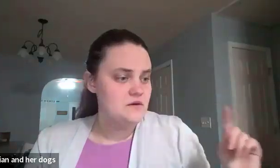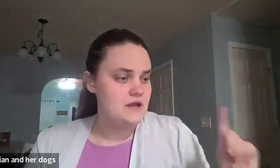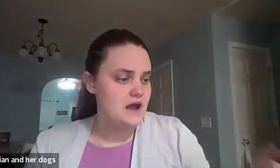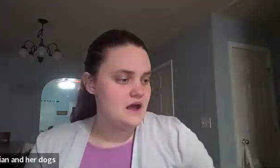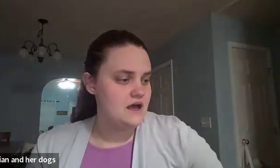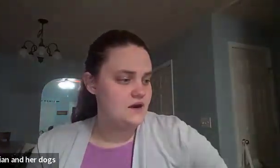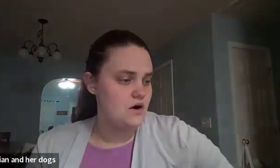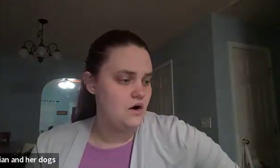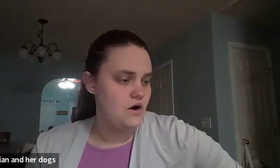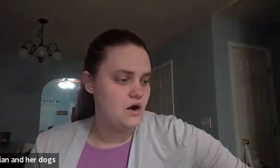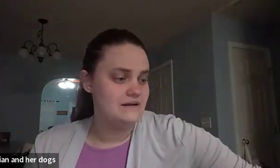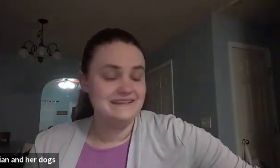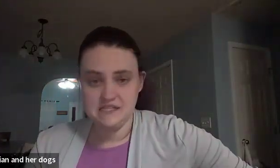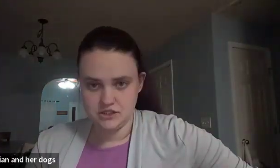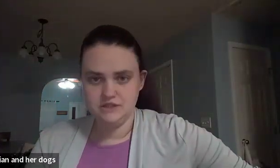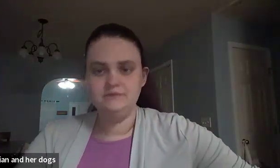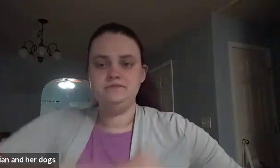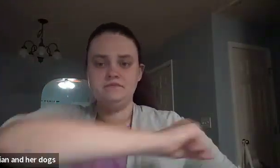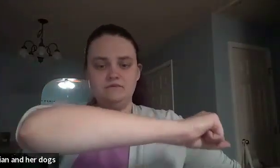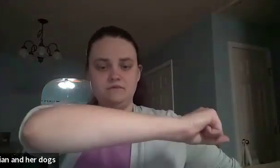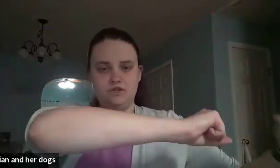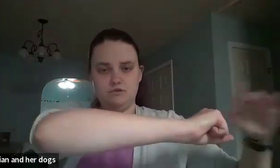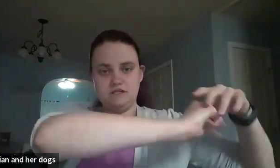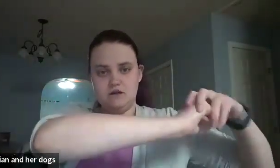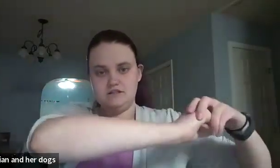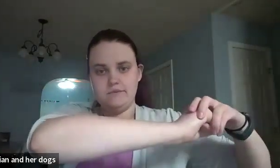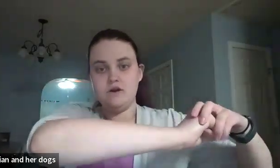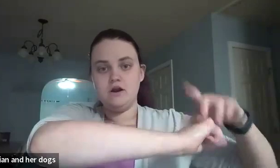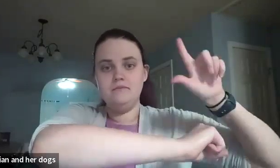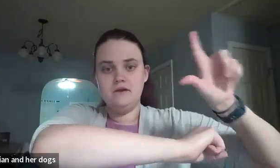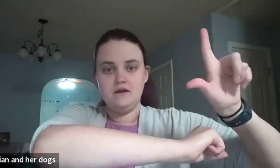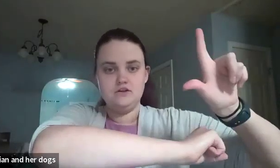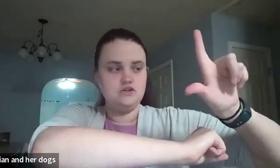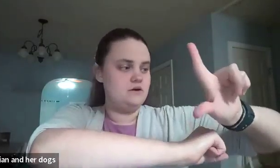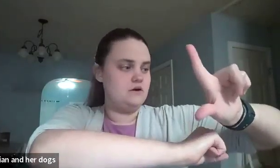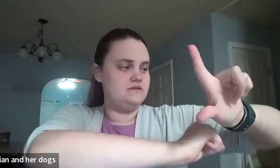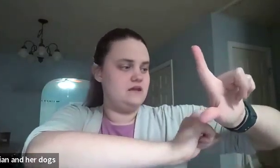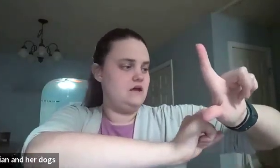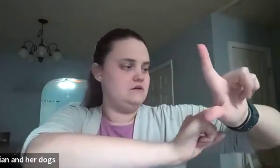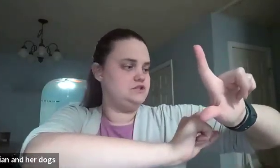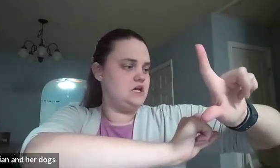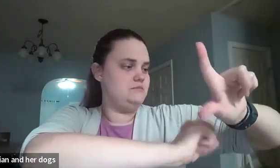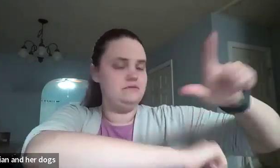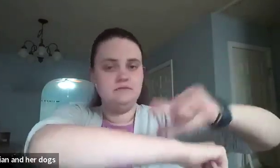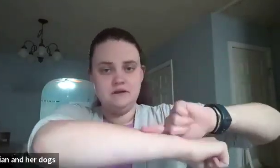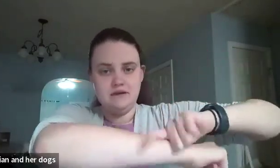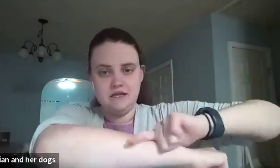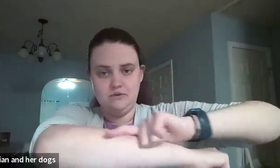Then we had our lizard, which was non-dominant arm, dominant arms in the L shape. and